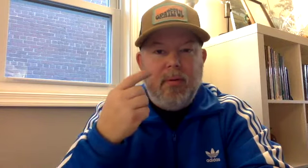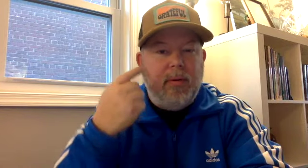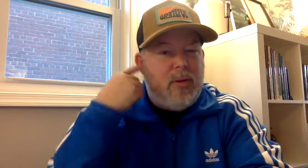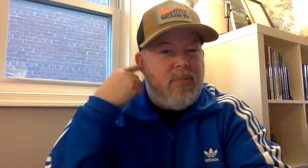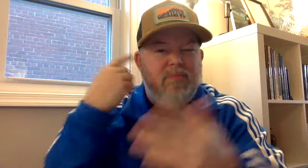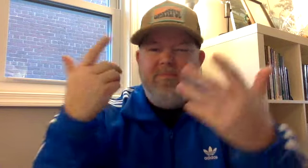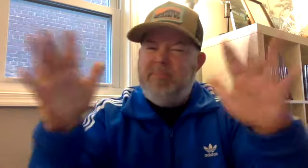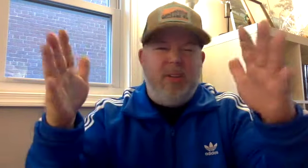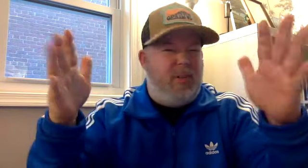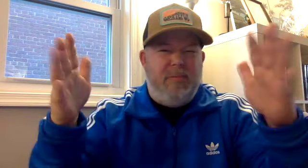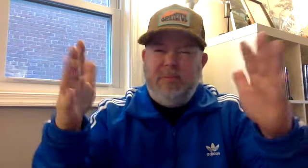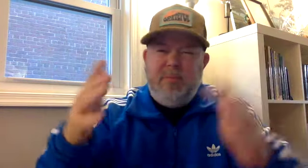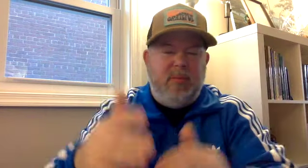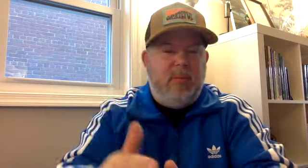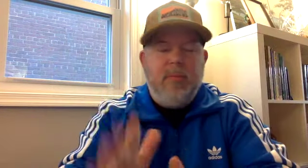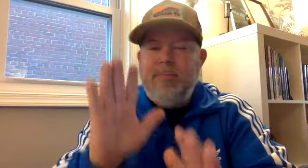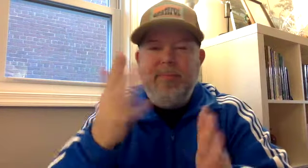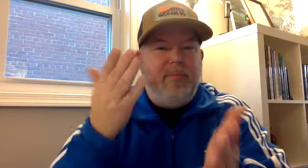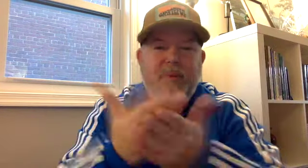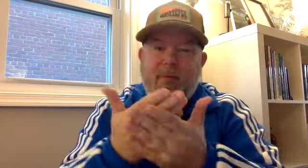that violent insurrection, which he decided.